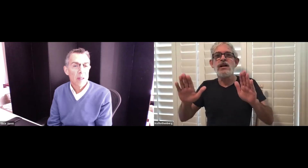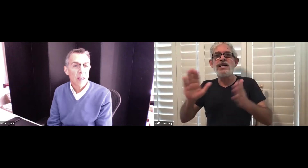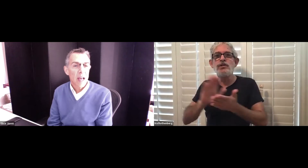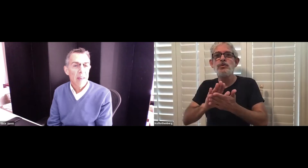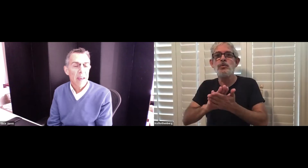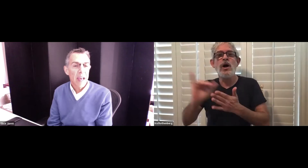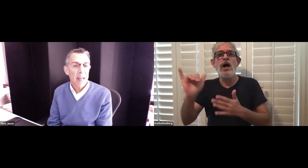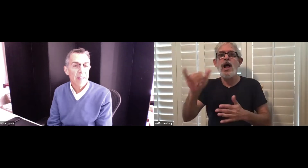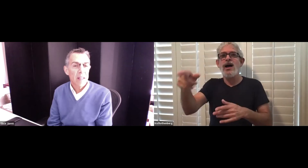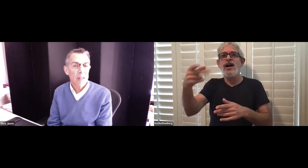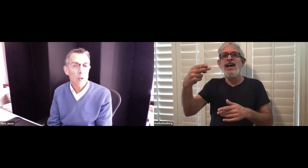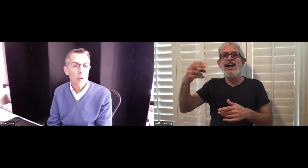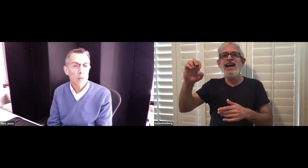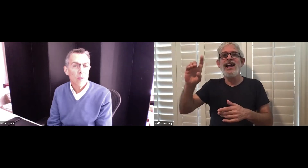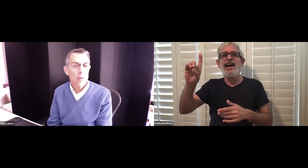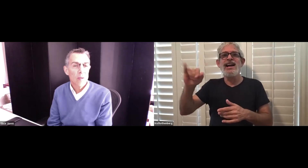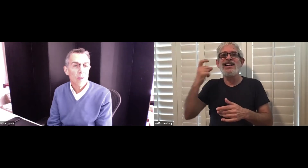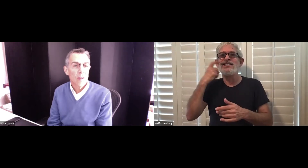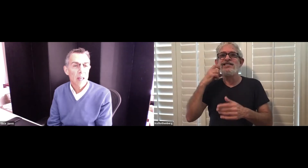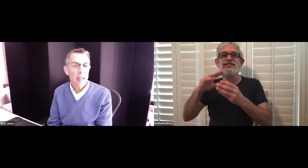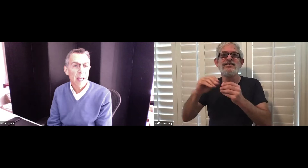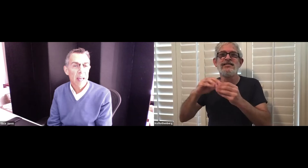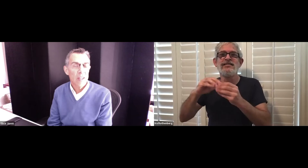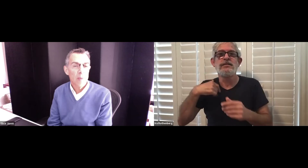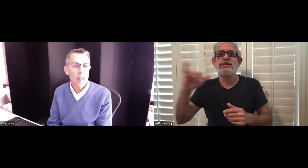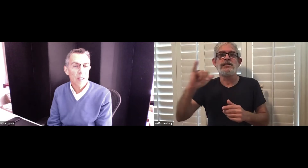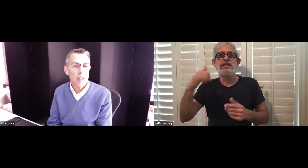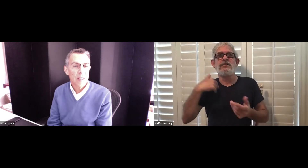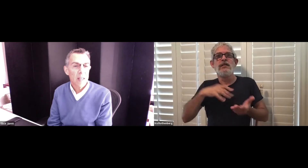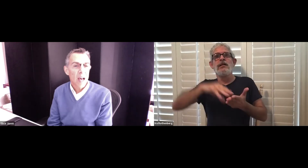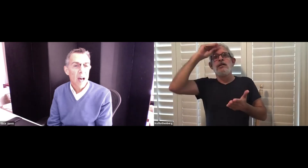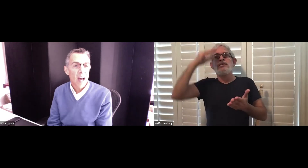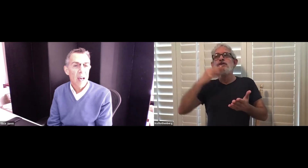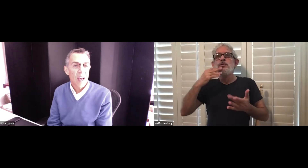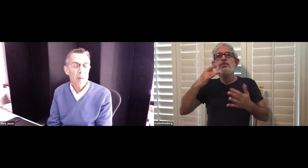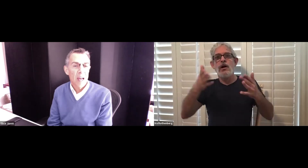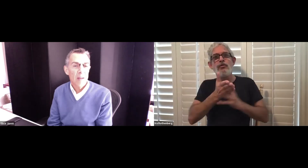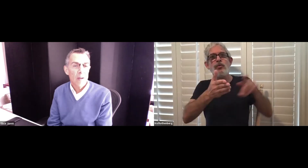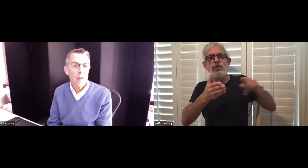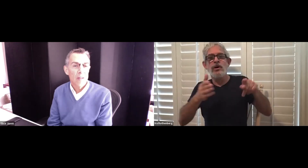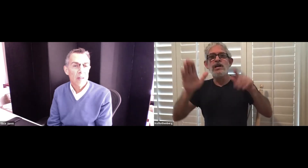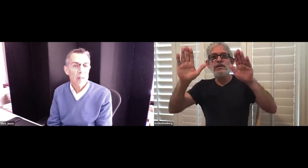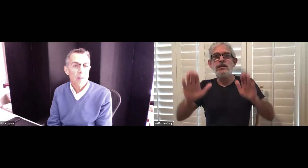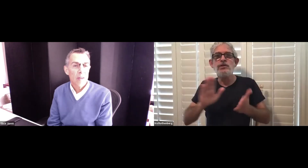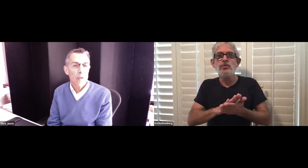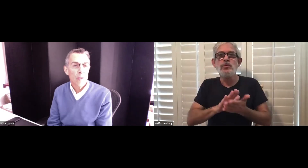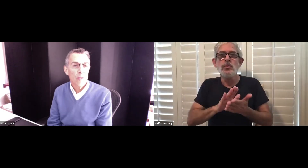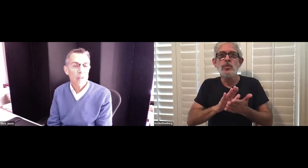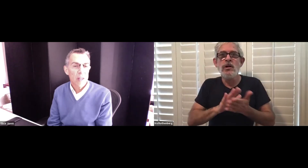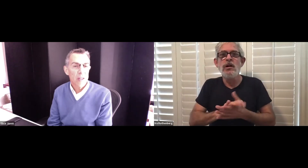and they had a Sunday school, like Hedy just mentioned. I learned through Sunday school